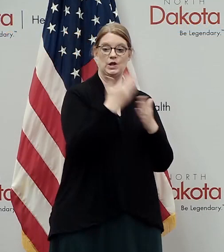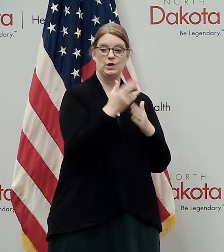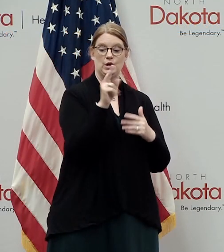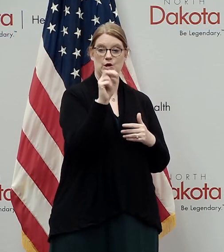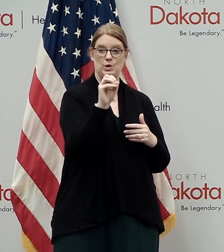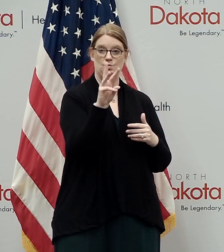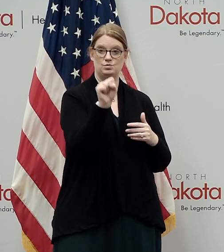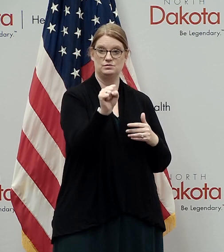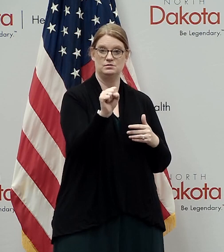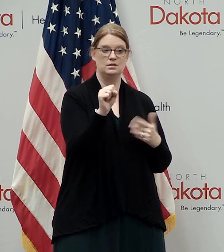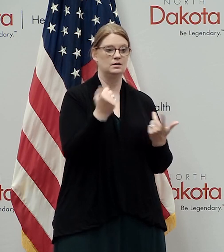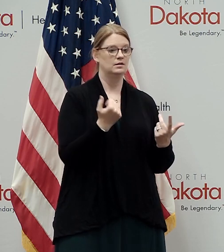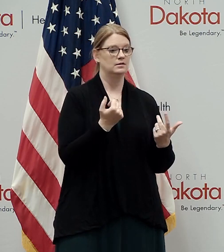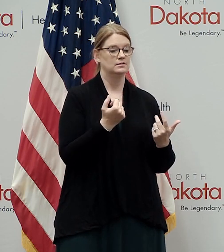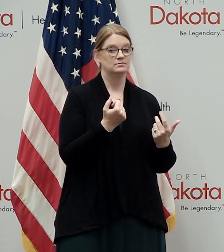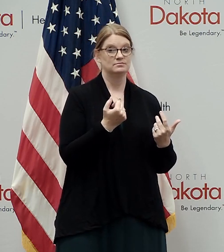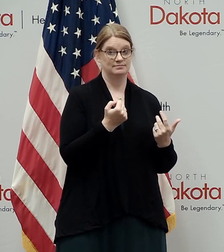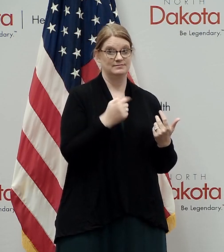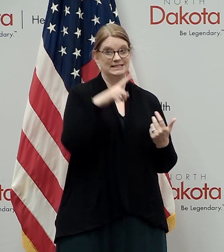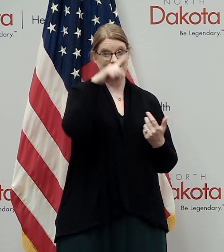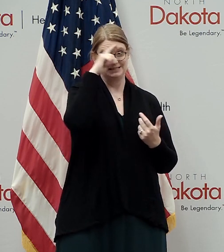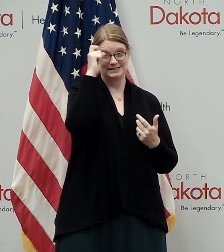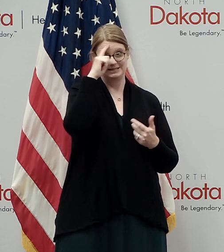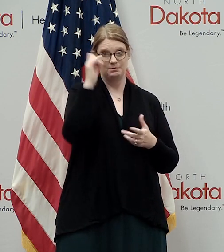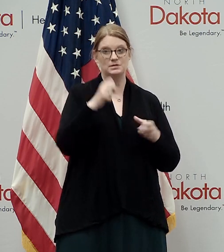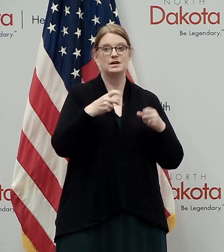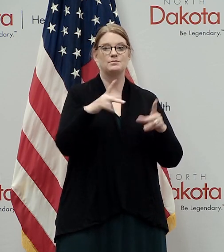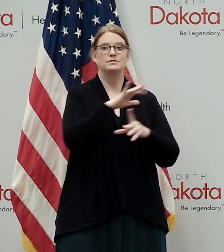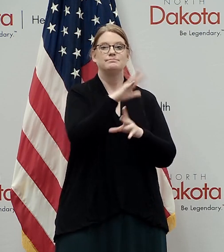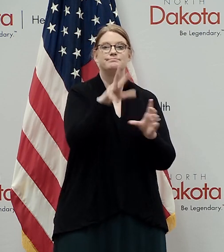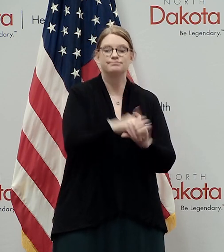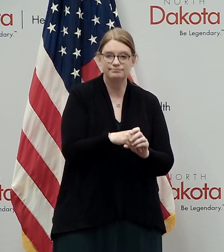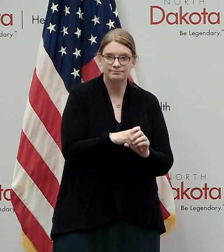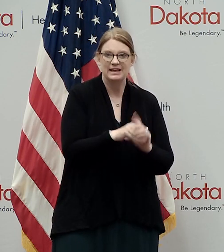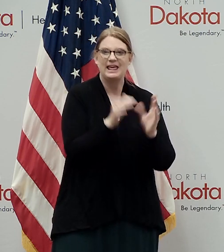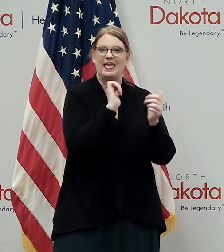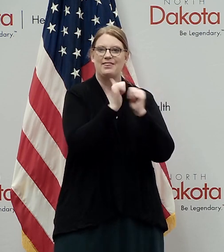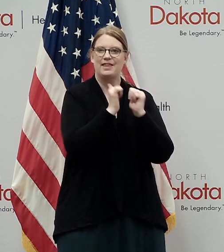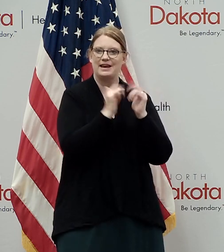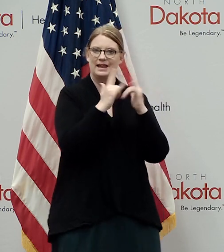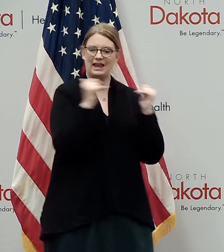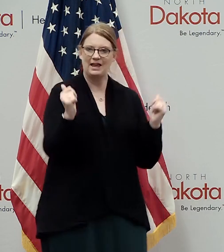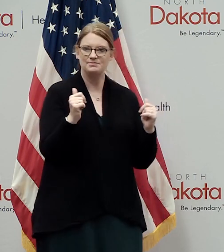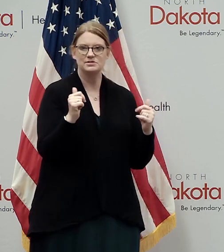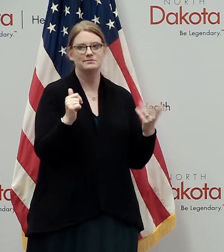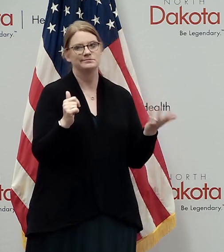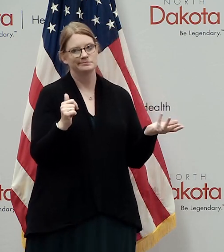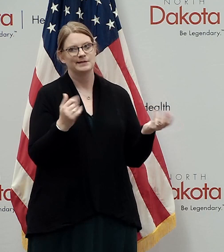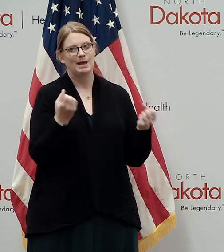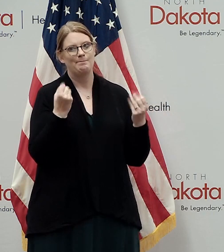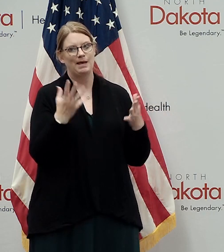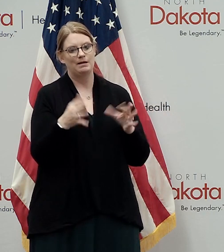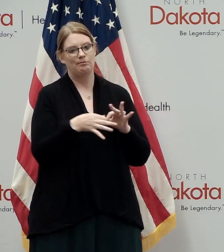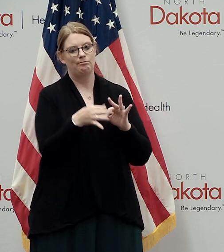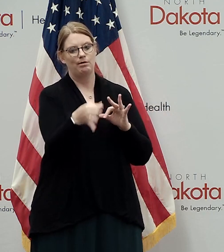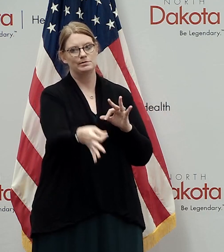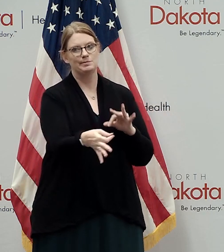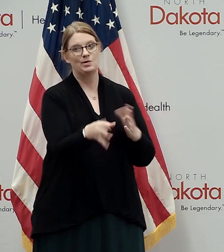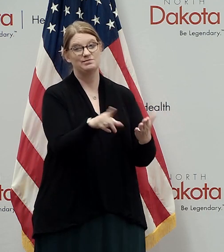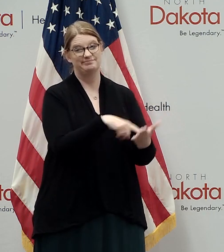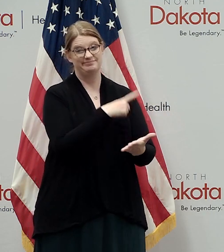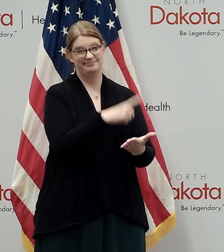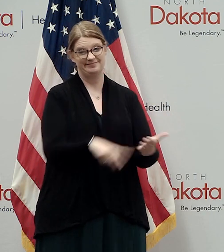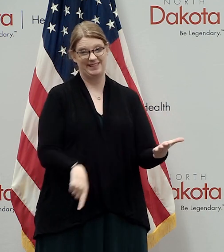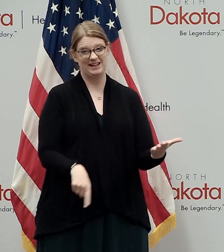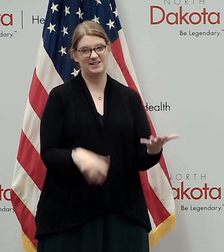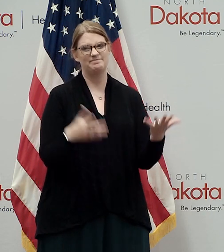today, summer is an opportunity to participate in a number of educational athletic camps. We know that a number of those may have been postponed or